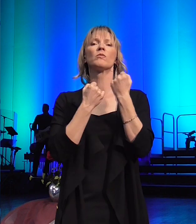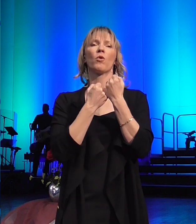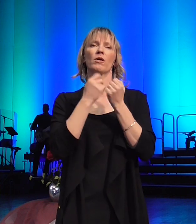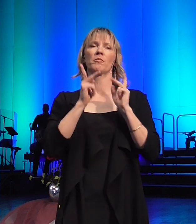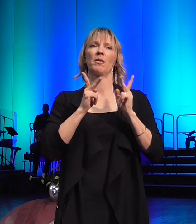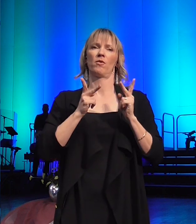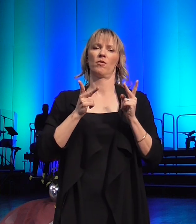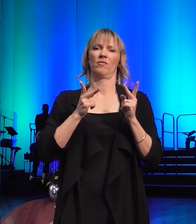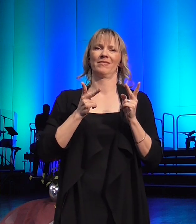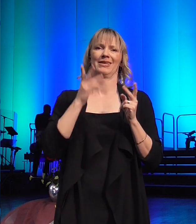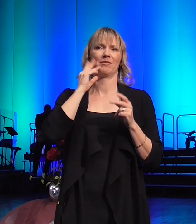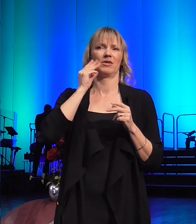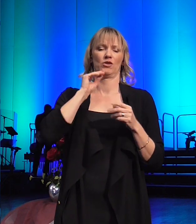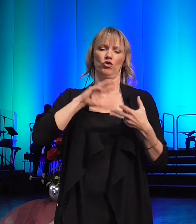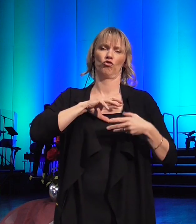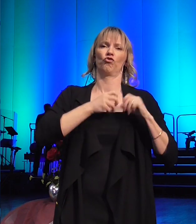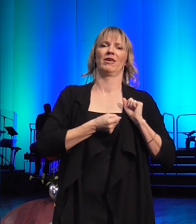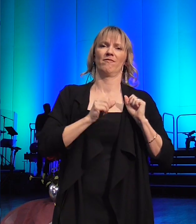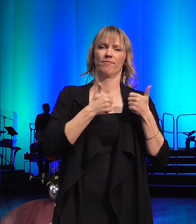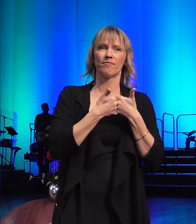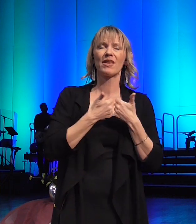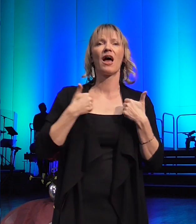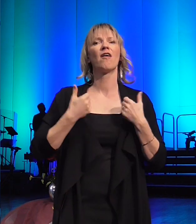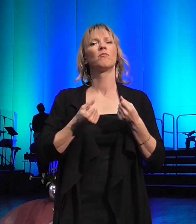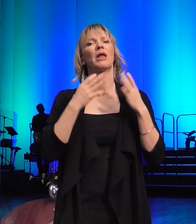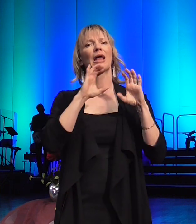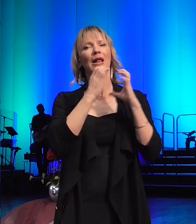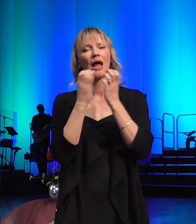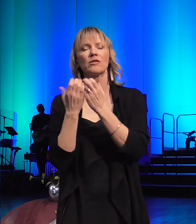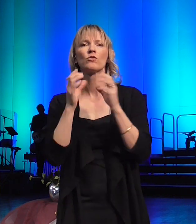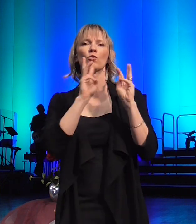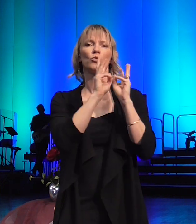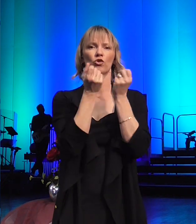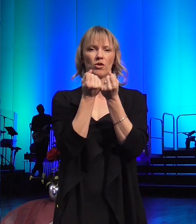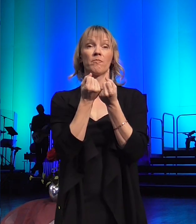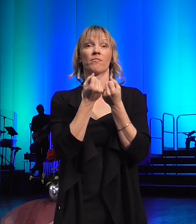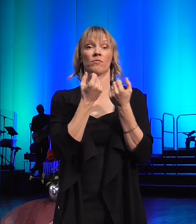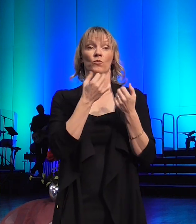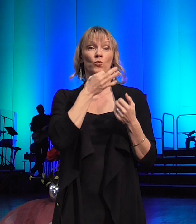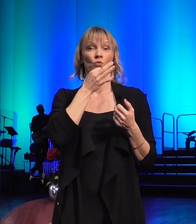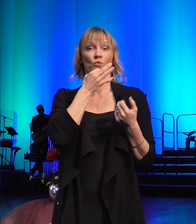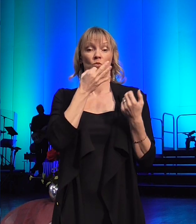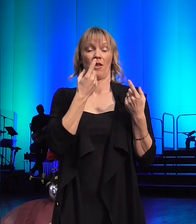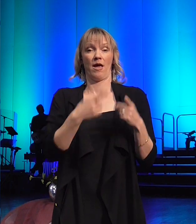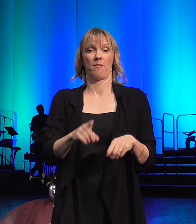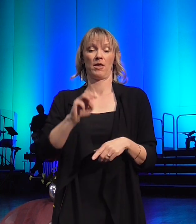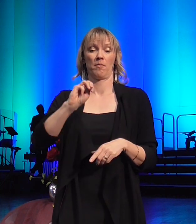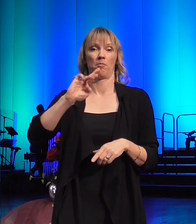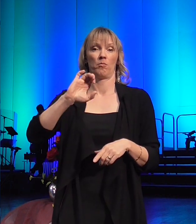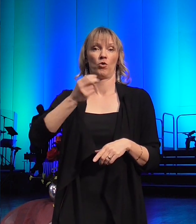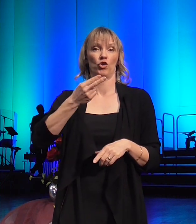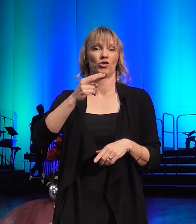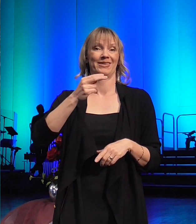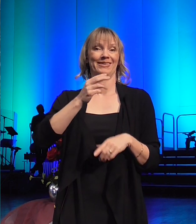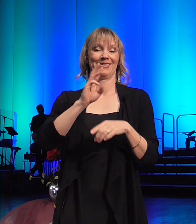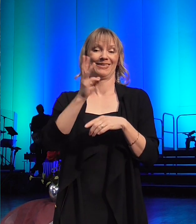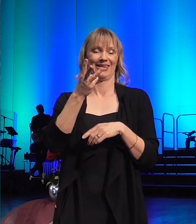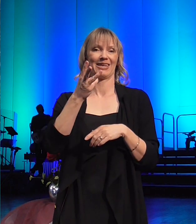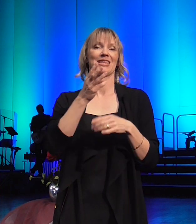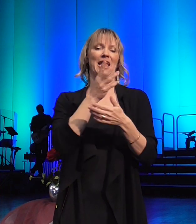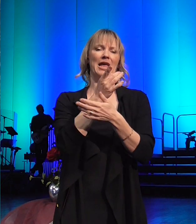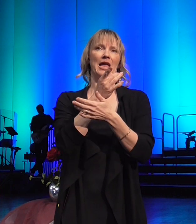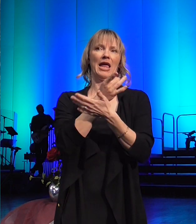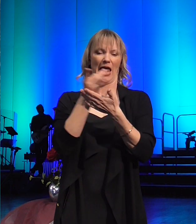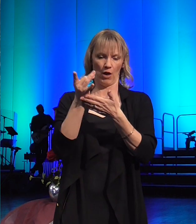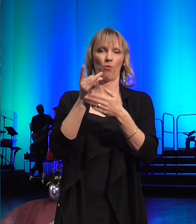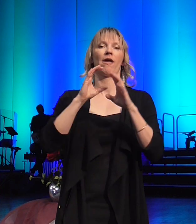challenges, and so there's lots of classes and workshops available. And right now, coming up, starting March 6th, an 8-week workshop, an